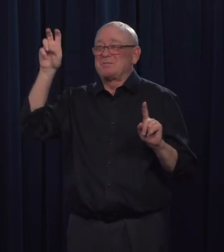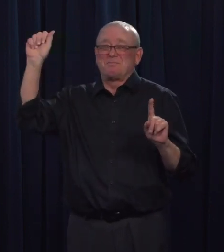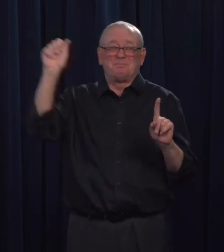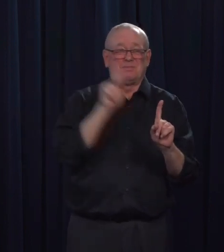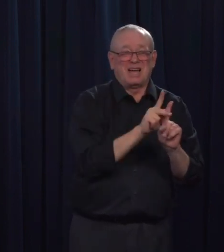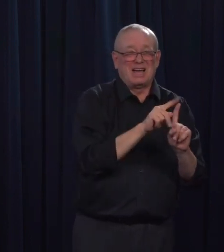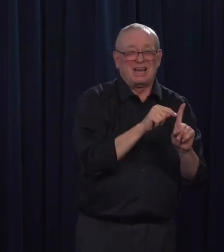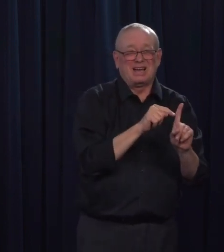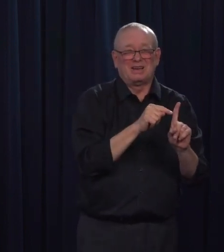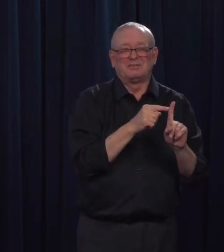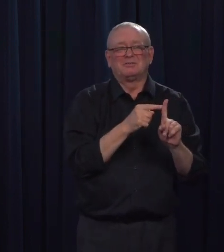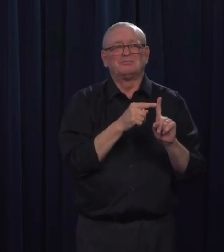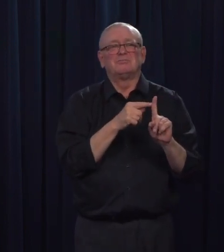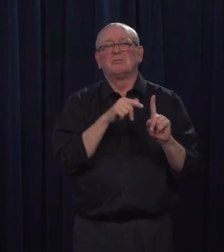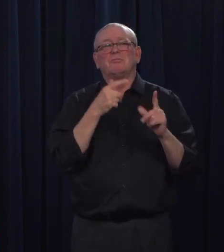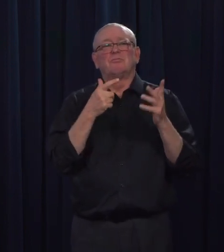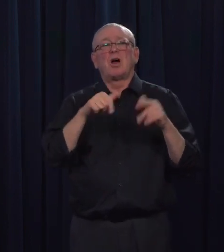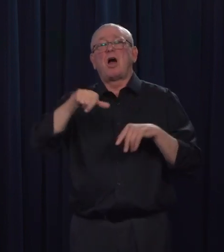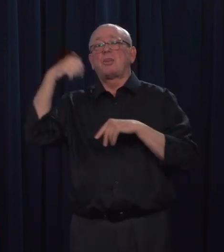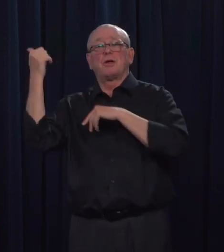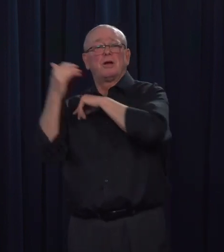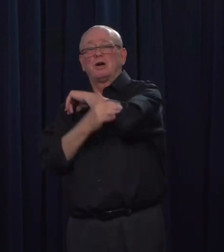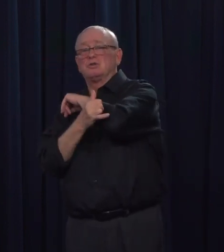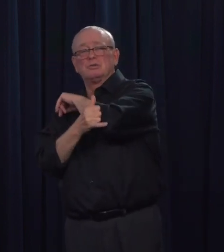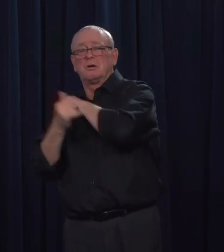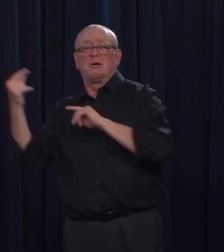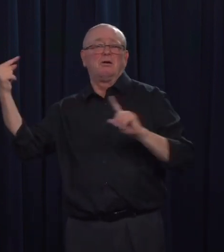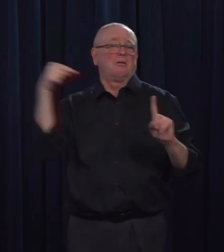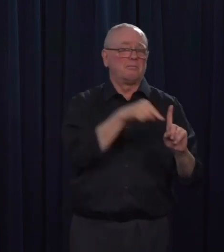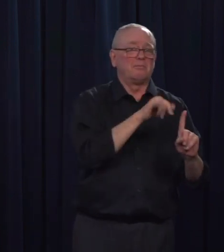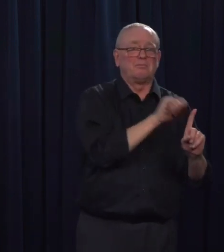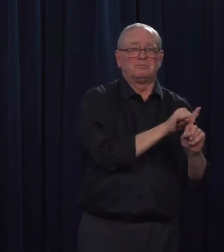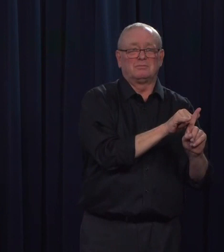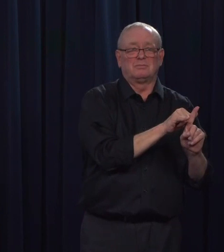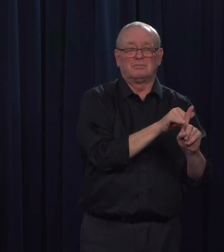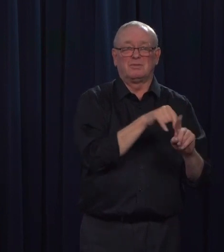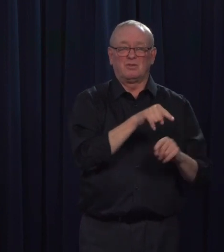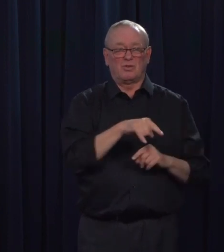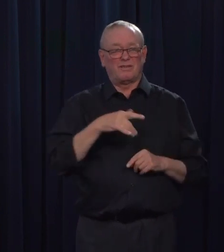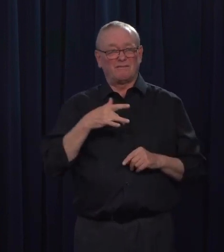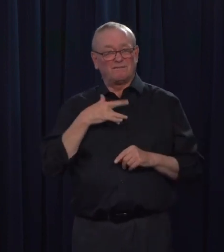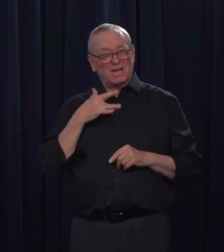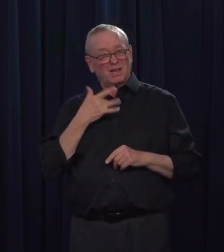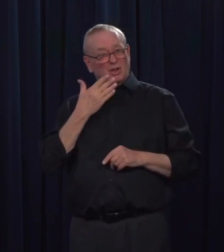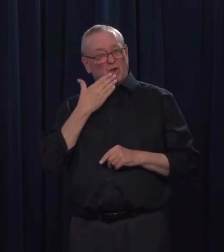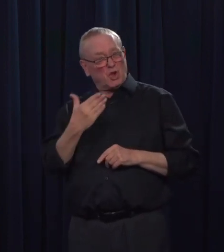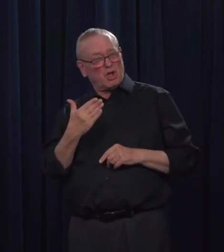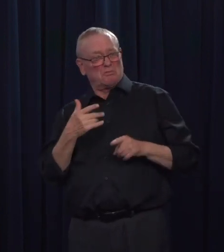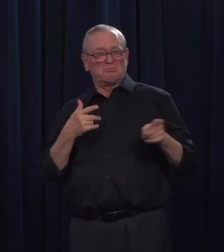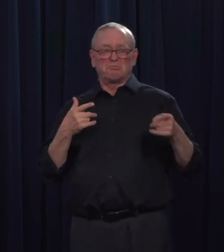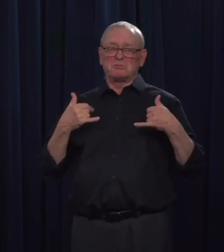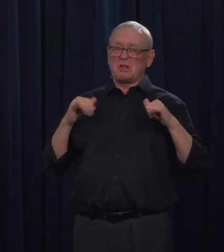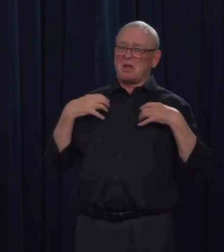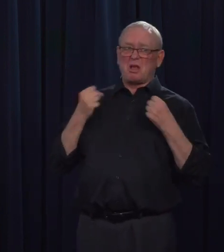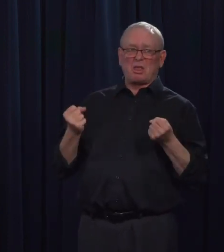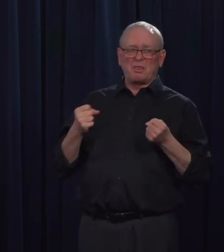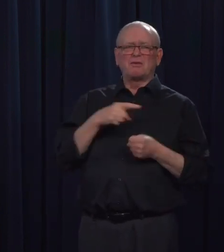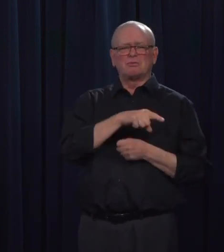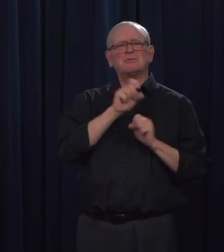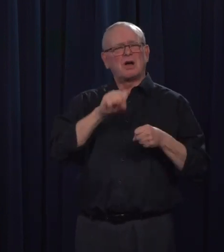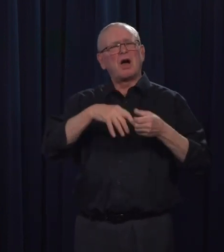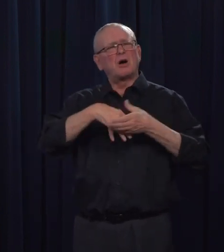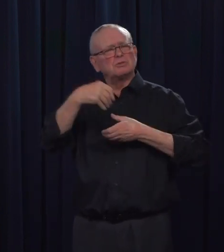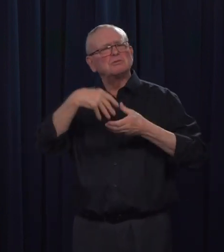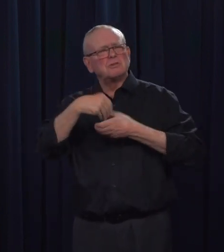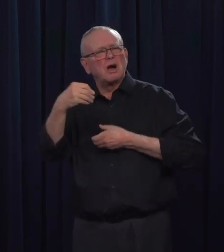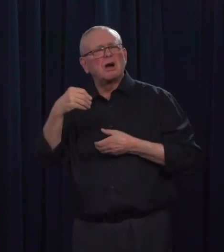case, if they're feeling totally well, absolutely they can go out in their backyards, they can go out on their deck, they can, work in the garden with the weather warming